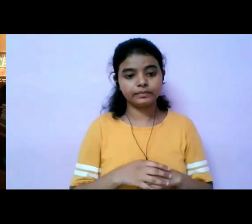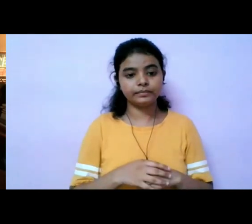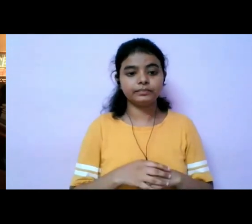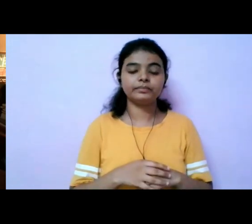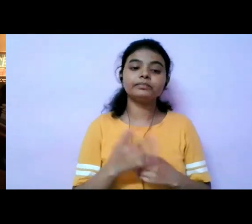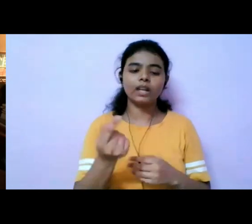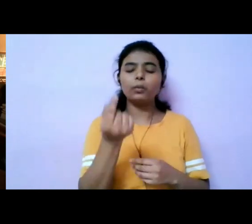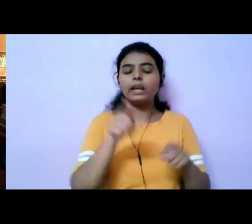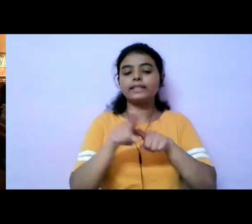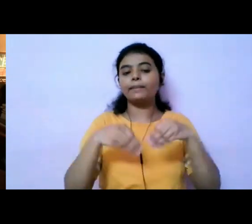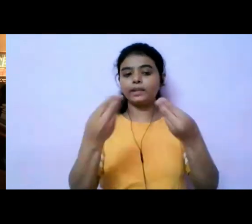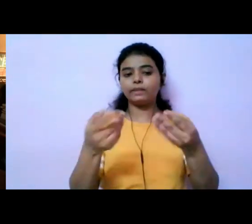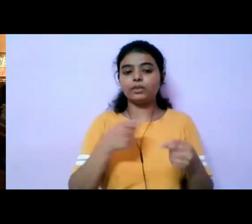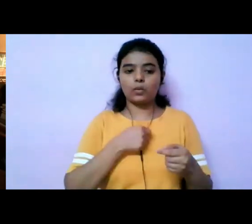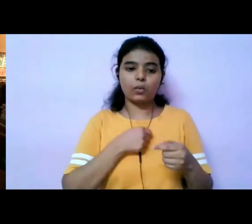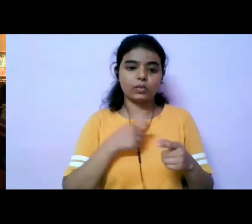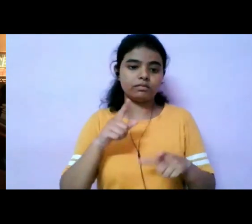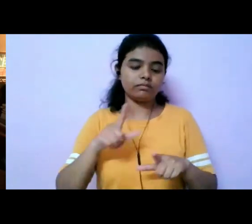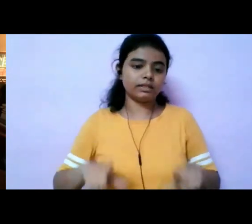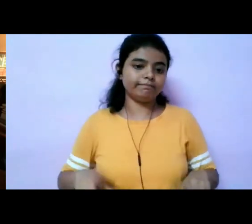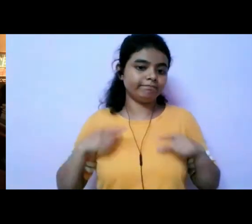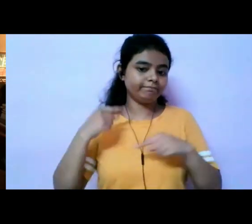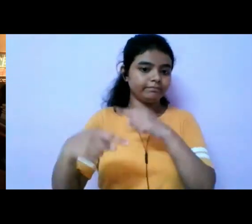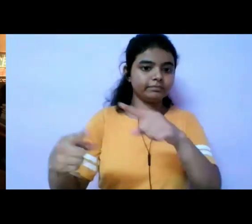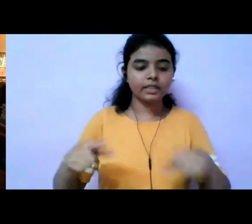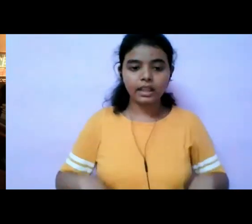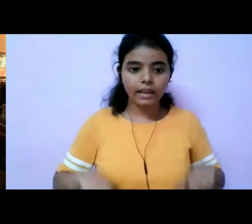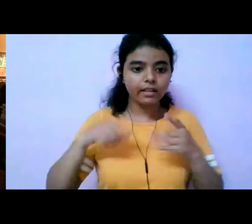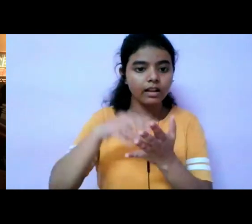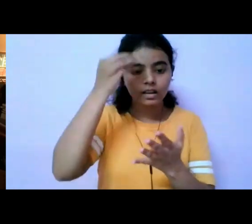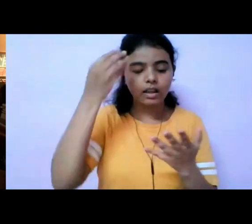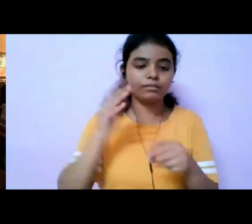let me give you an example from my daily life. So,